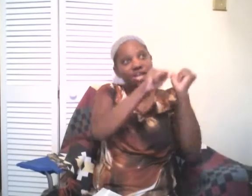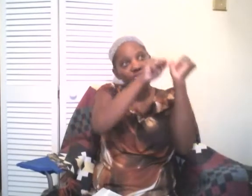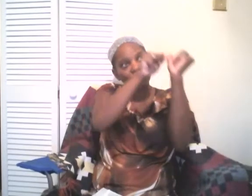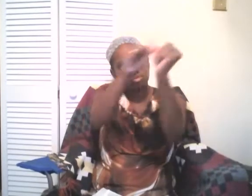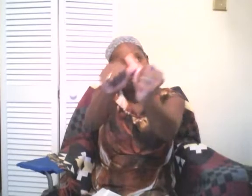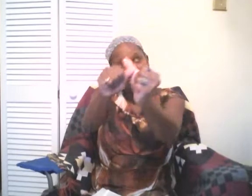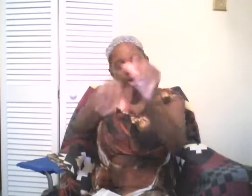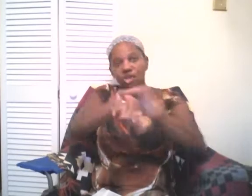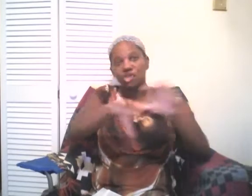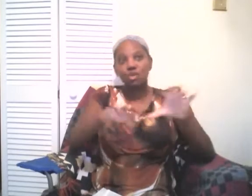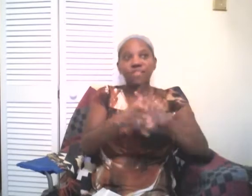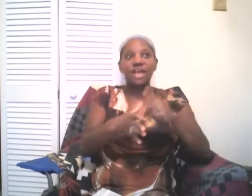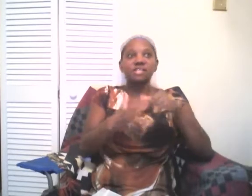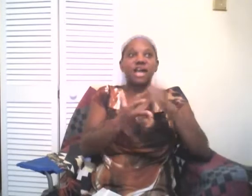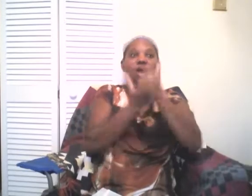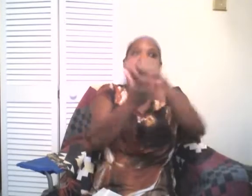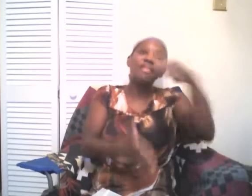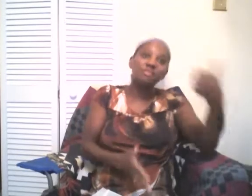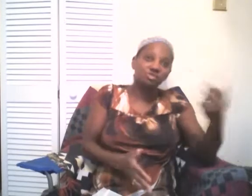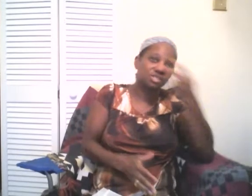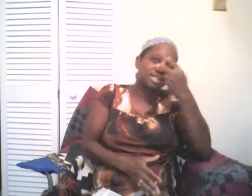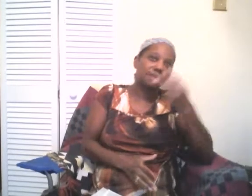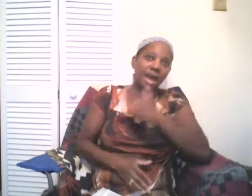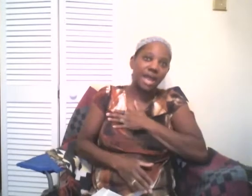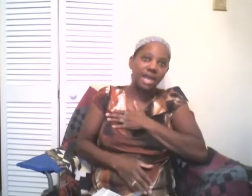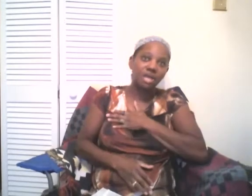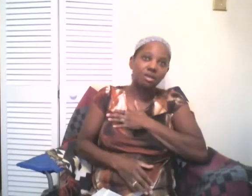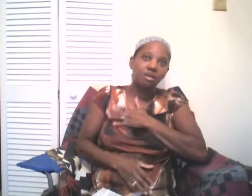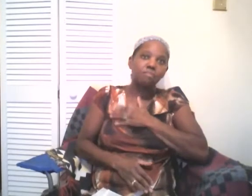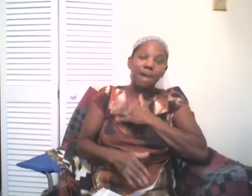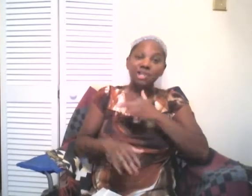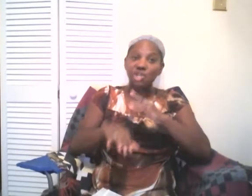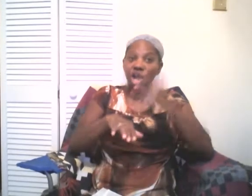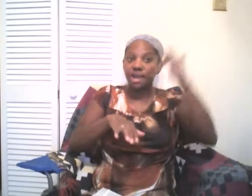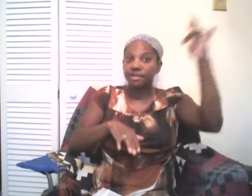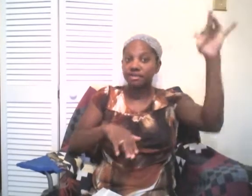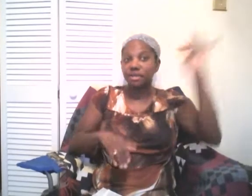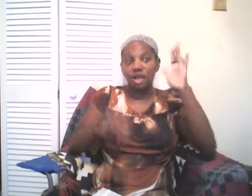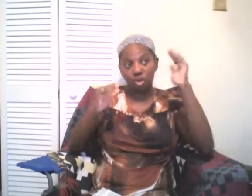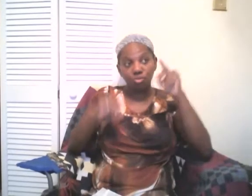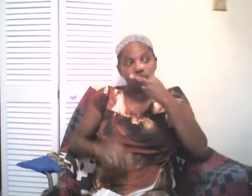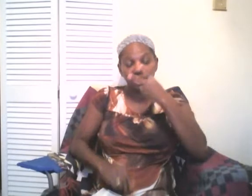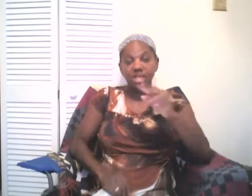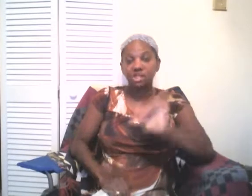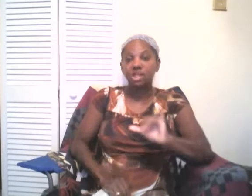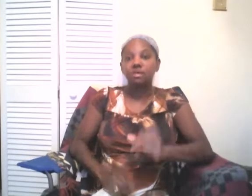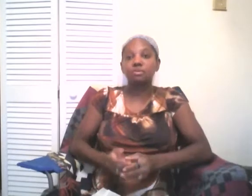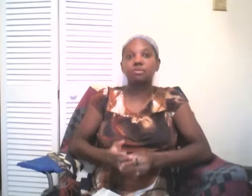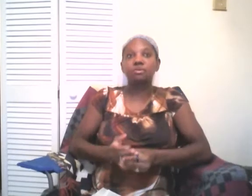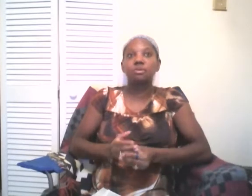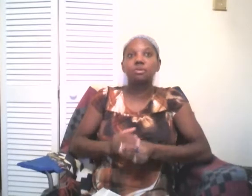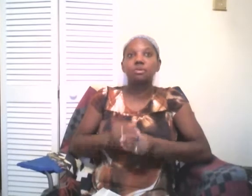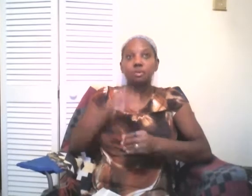continue on doing that to help others to see my shine. And I hope you see it too.